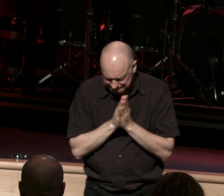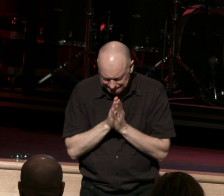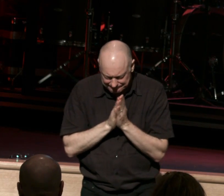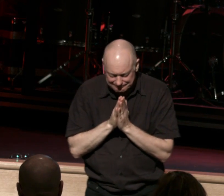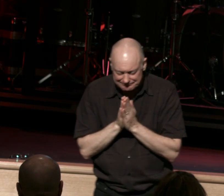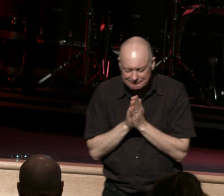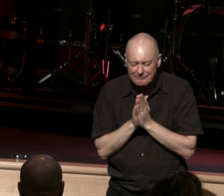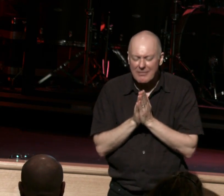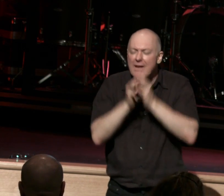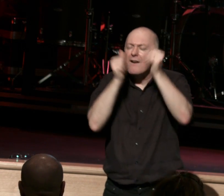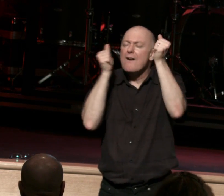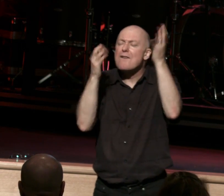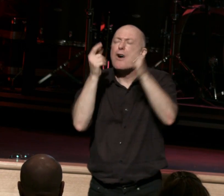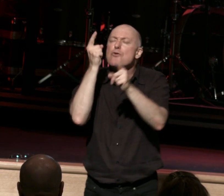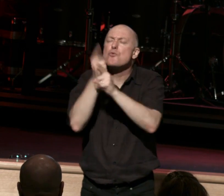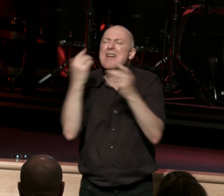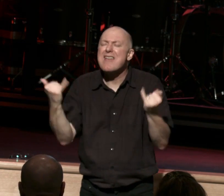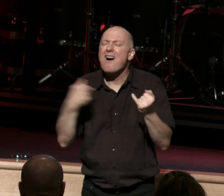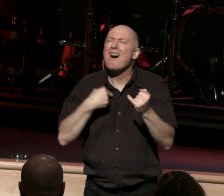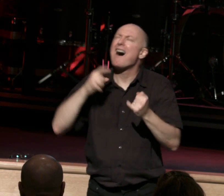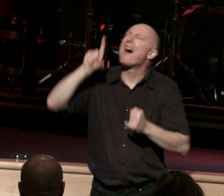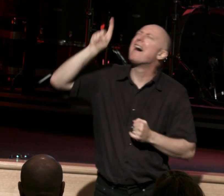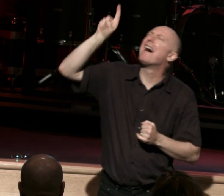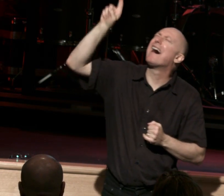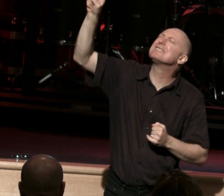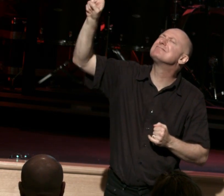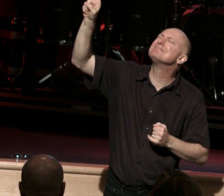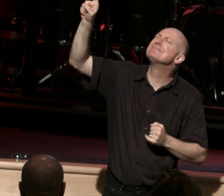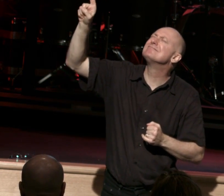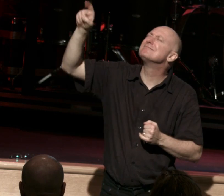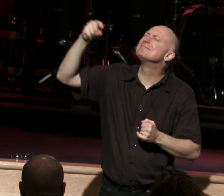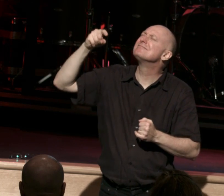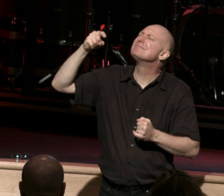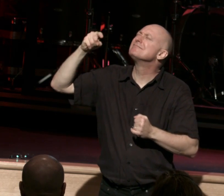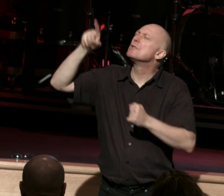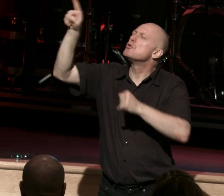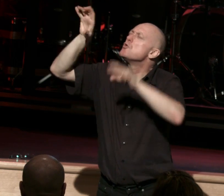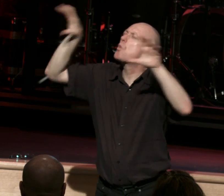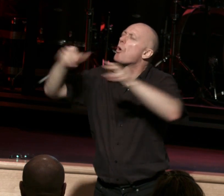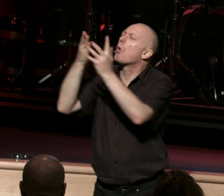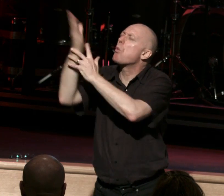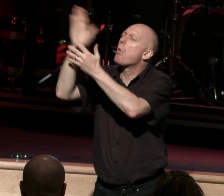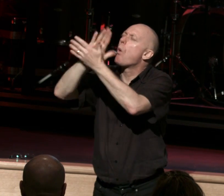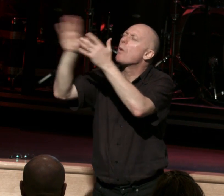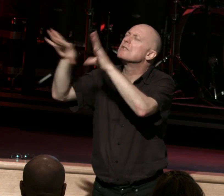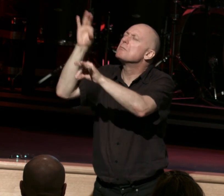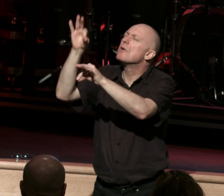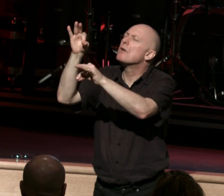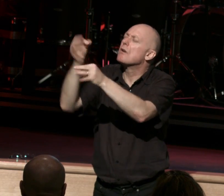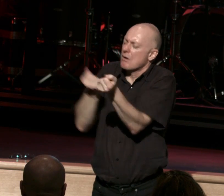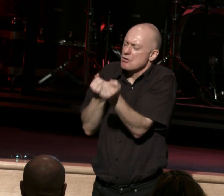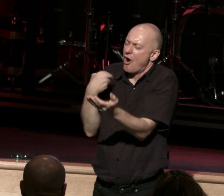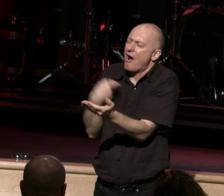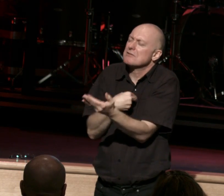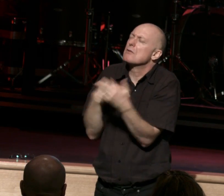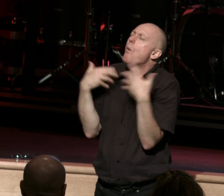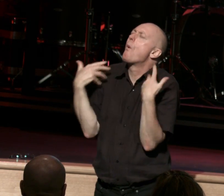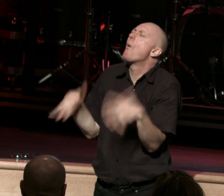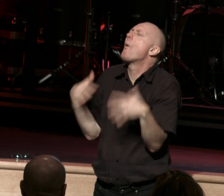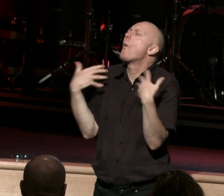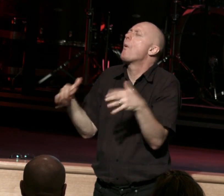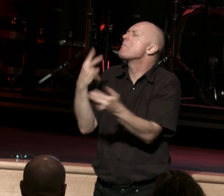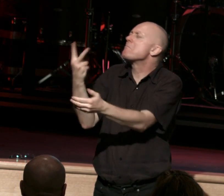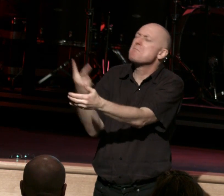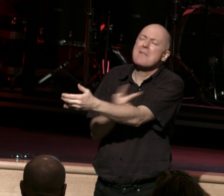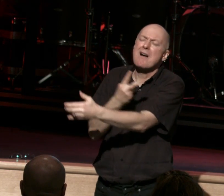ones. Let's pray. Father, right now I ask that we are in awe. I pray you would work by your Spirit to cause us to be in